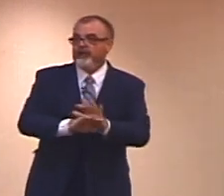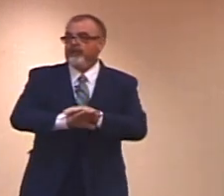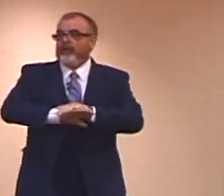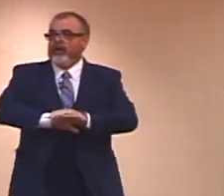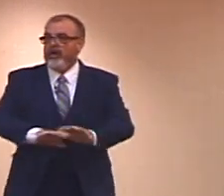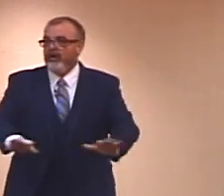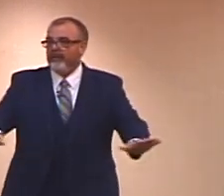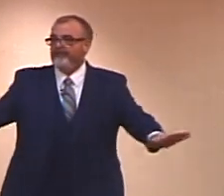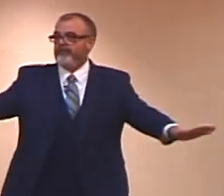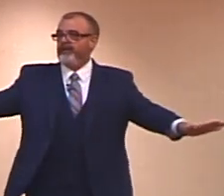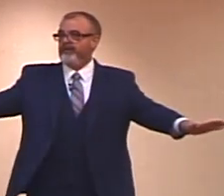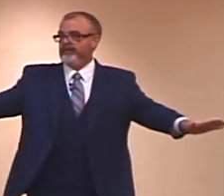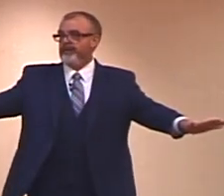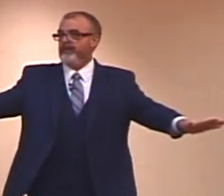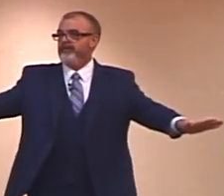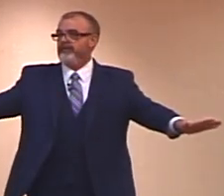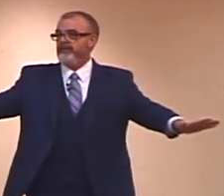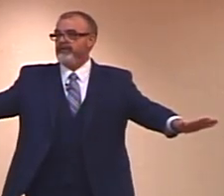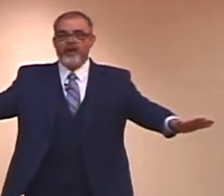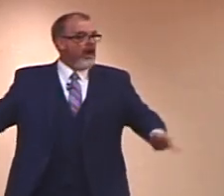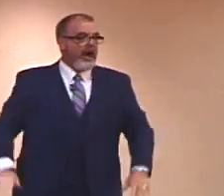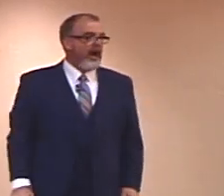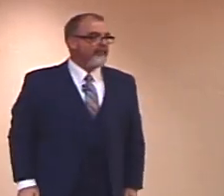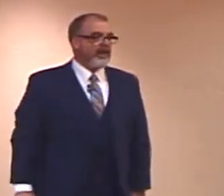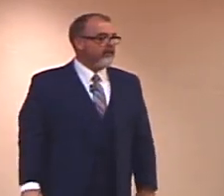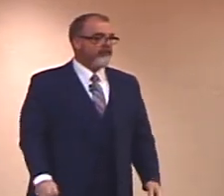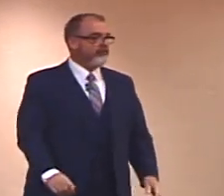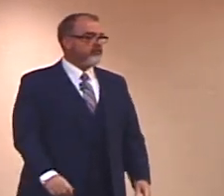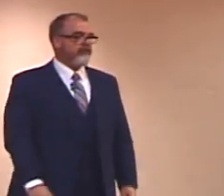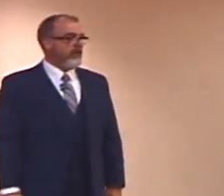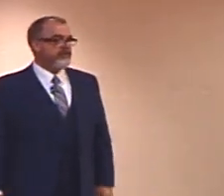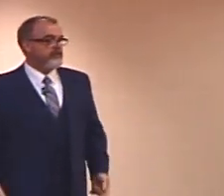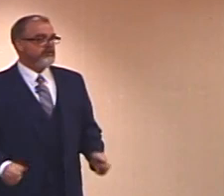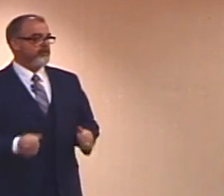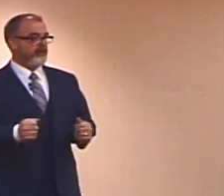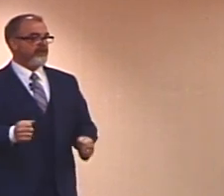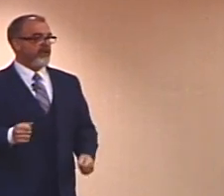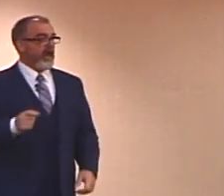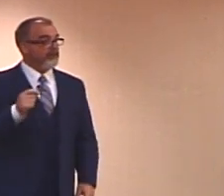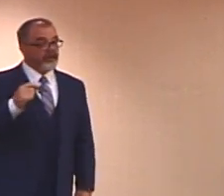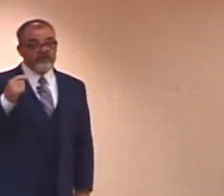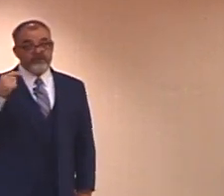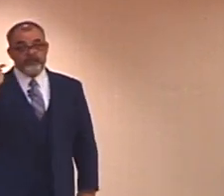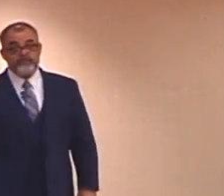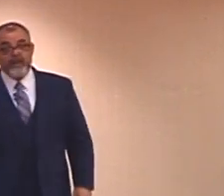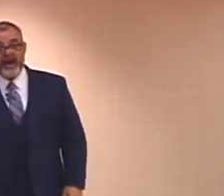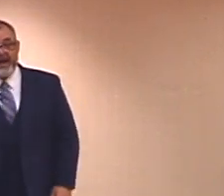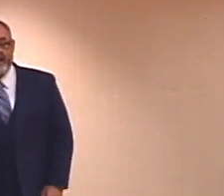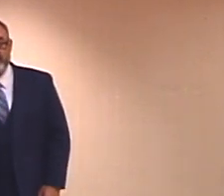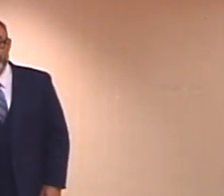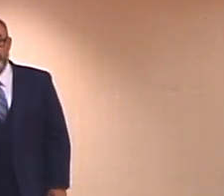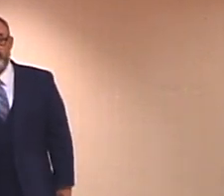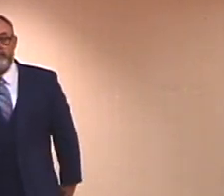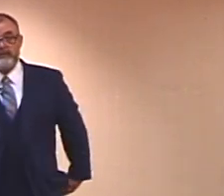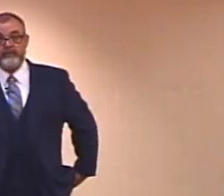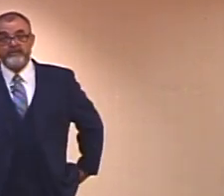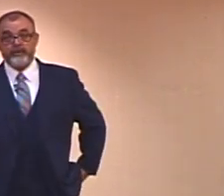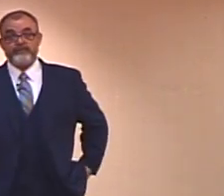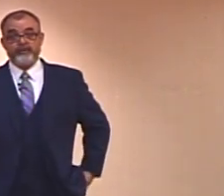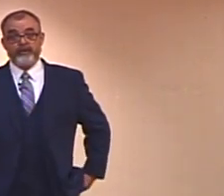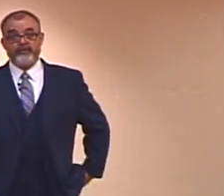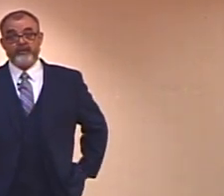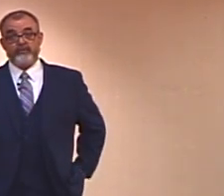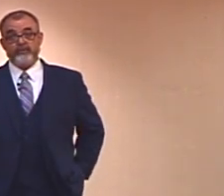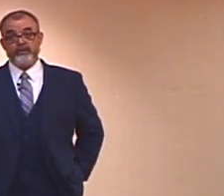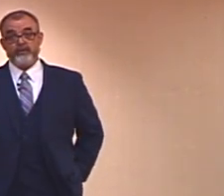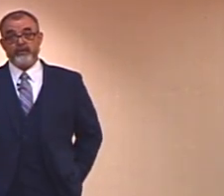tonight, you are all familiar with. I'm not going to do some brain surgery with you. I'm going to do some mind